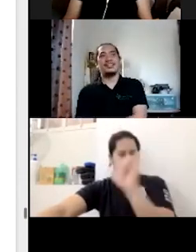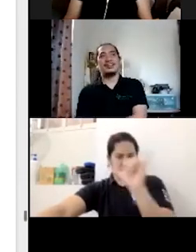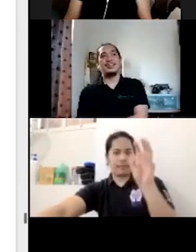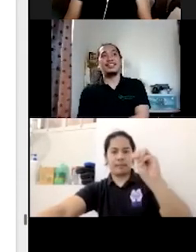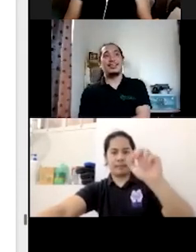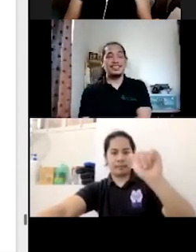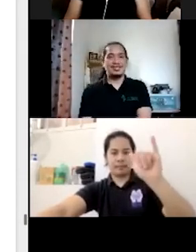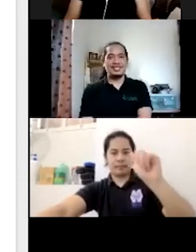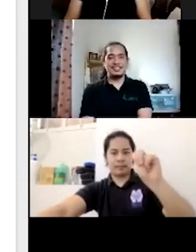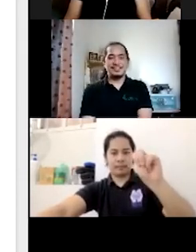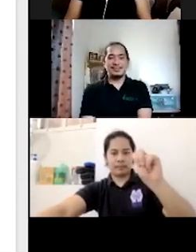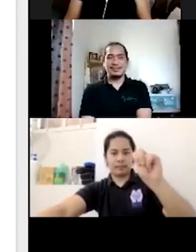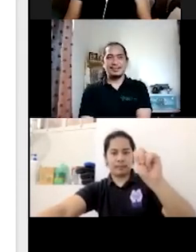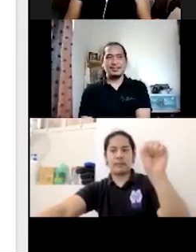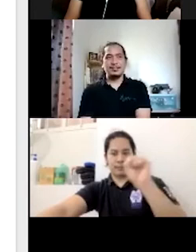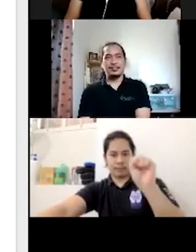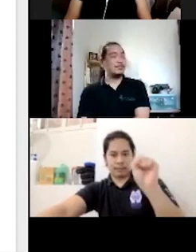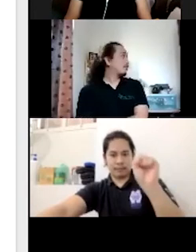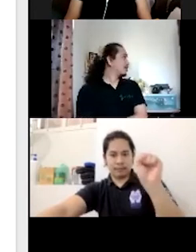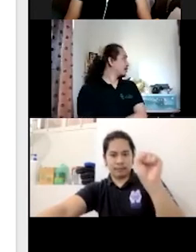So this is part of the subject of the main,